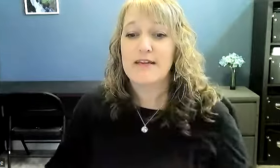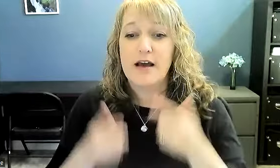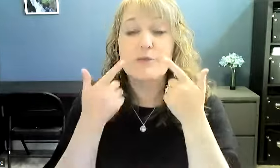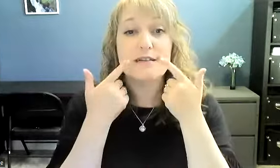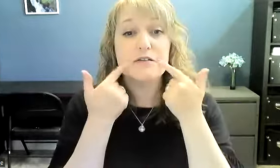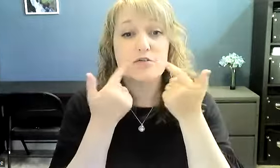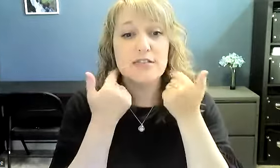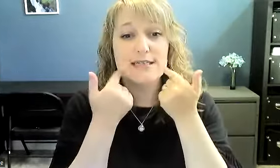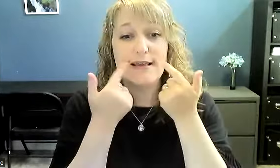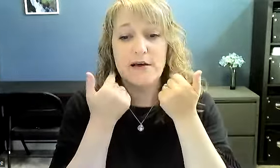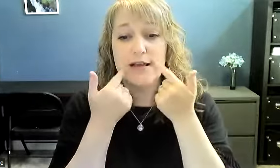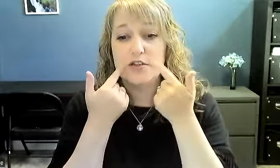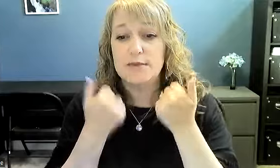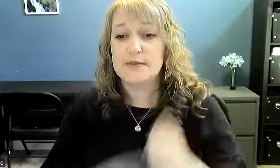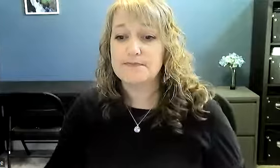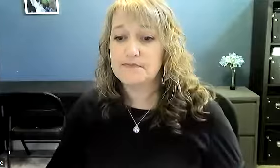I would say you usually see the L hand shapes.